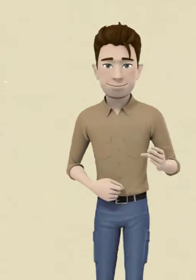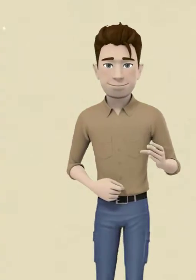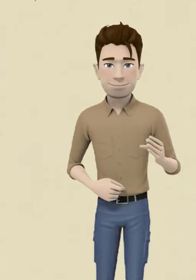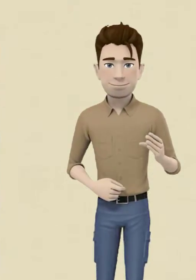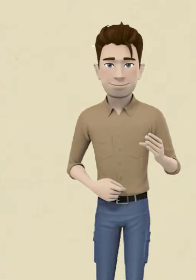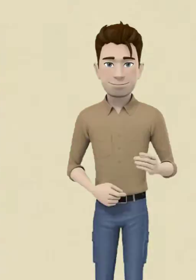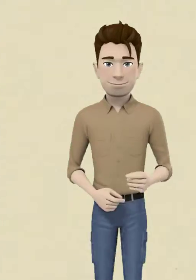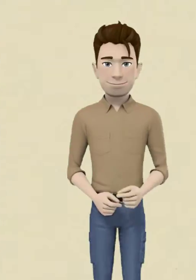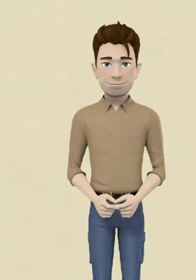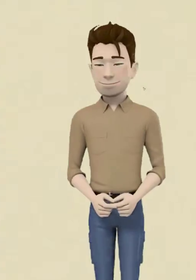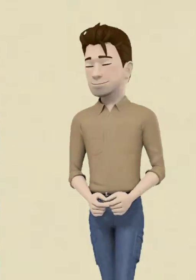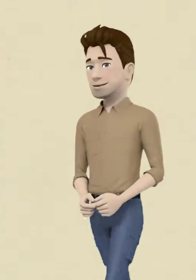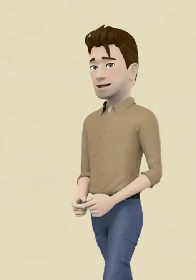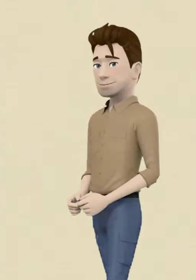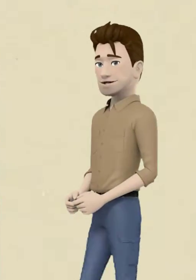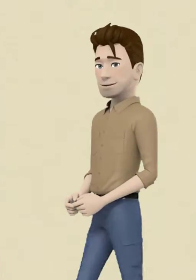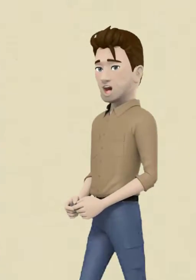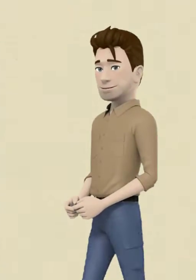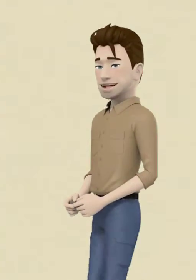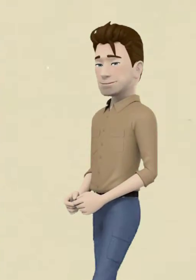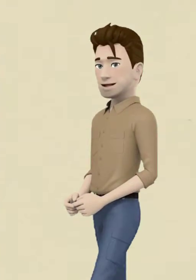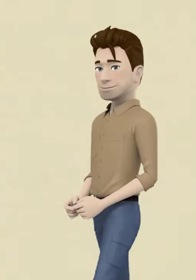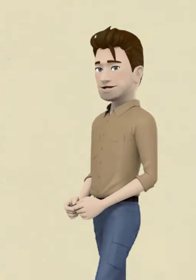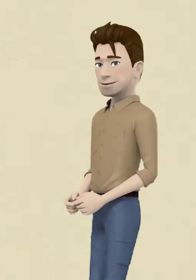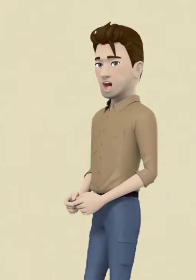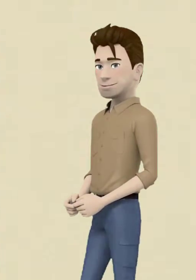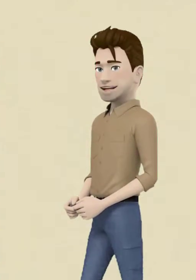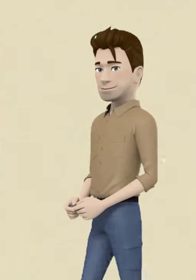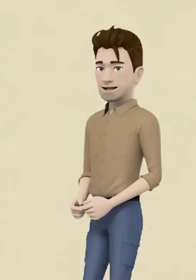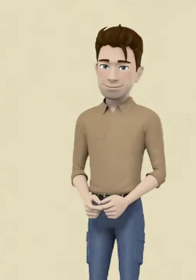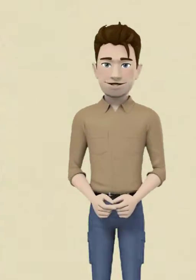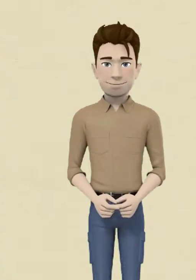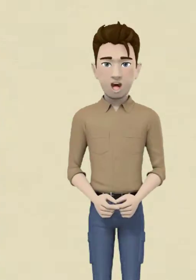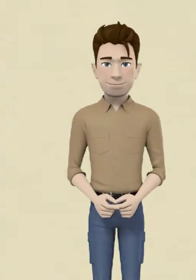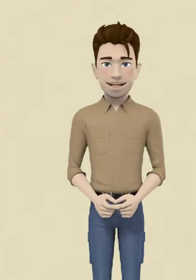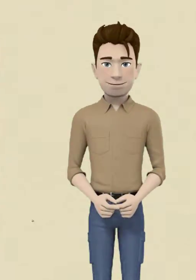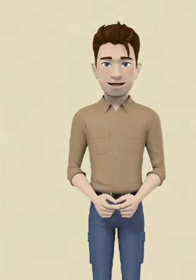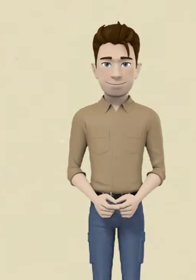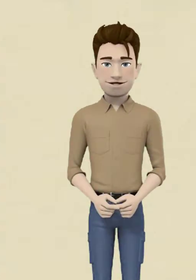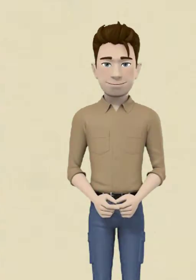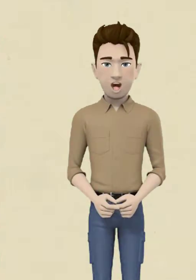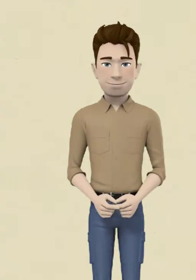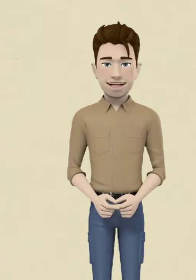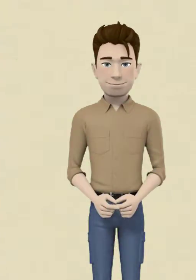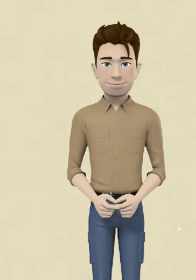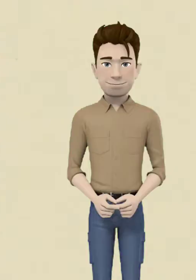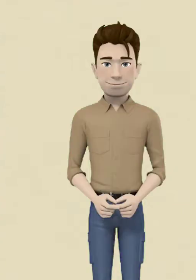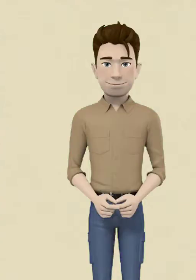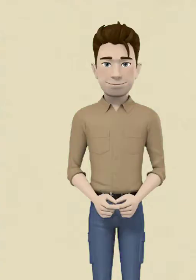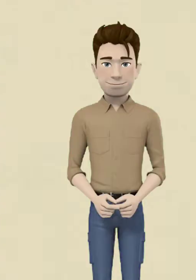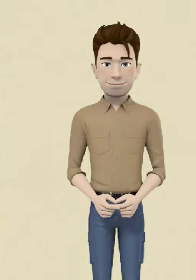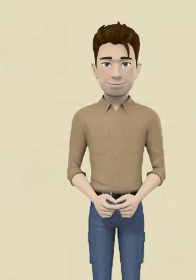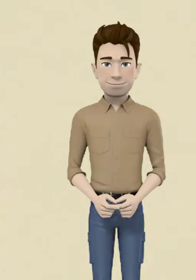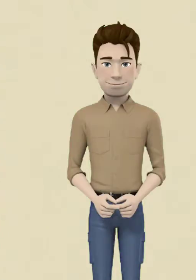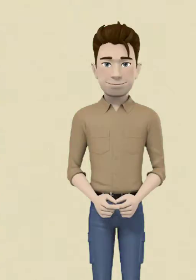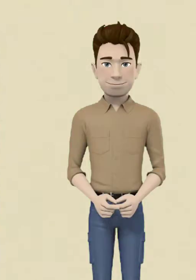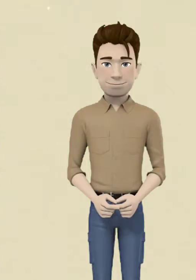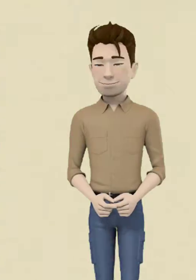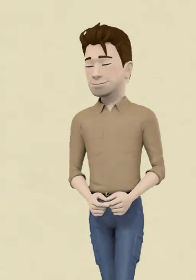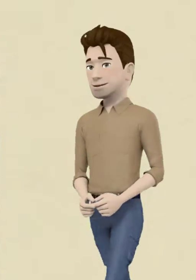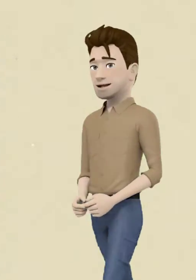lost tourist. We might long to kiss someone, but never let on out of a fear that they could dismiss us as a predatory